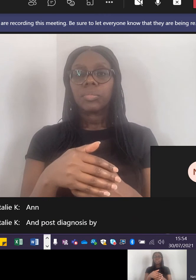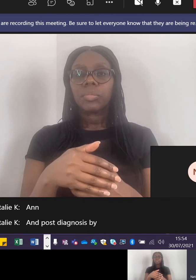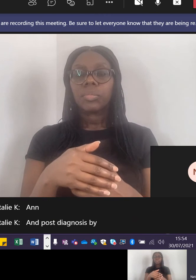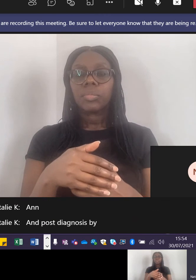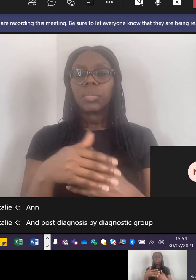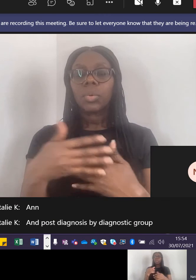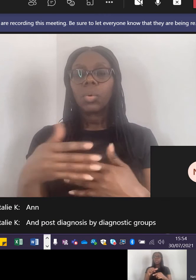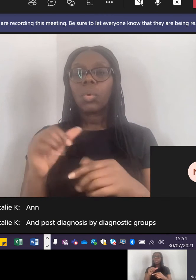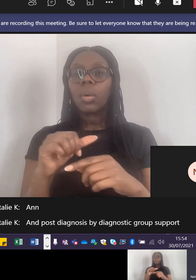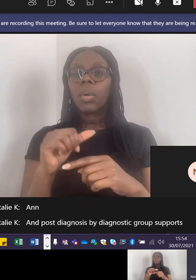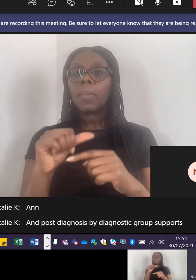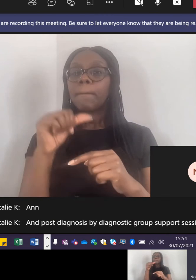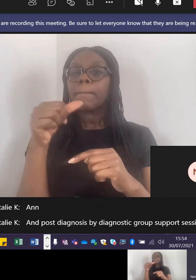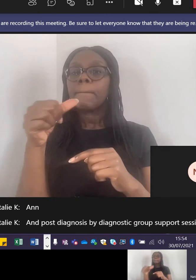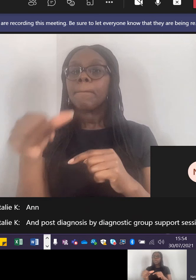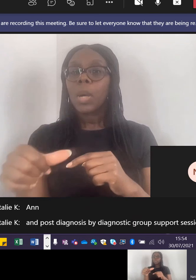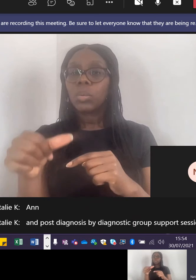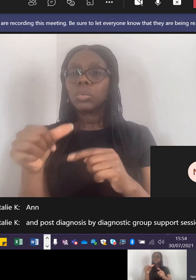group support sessions.